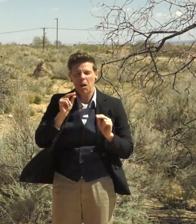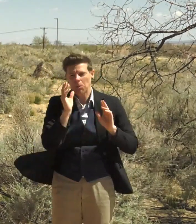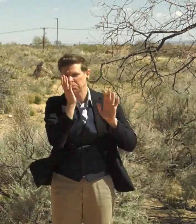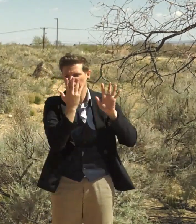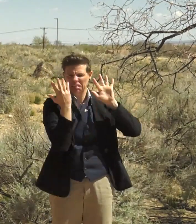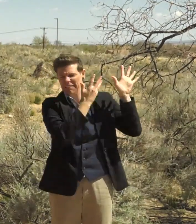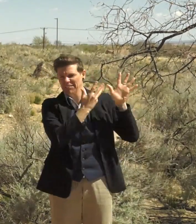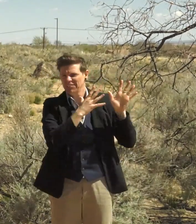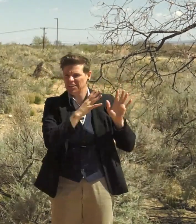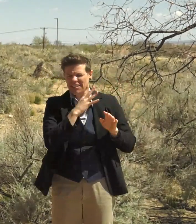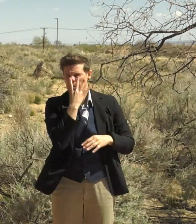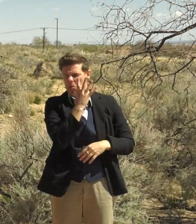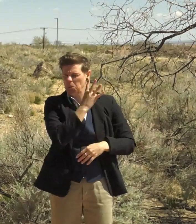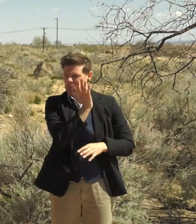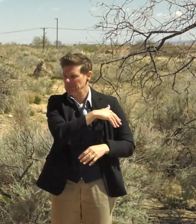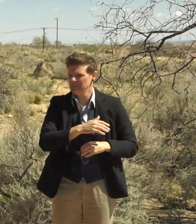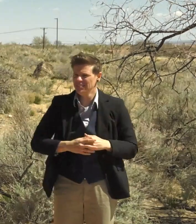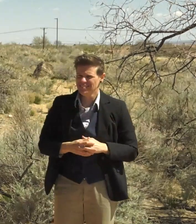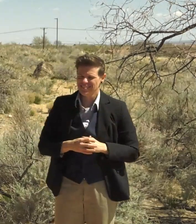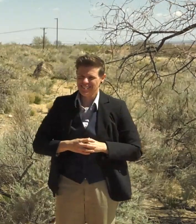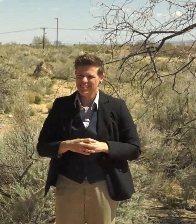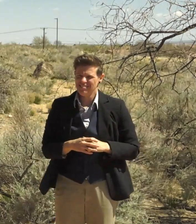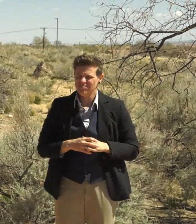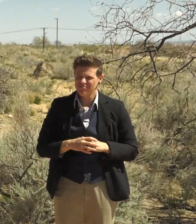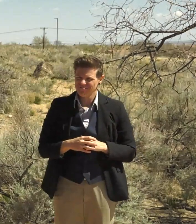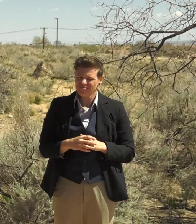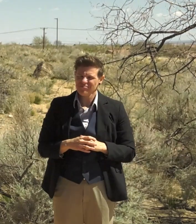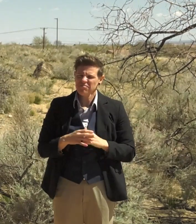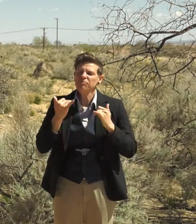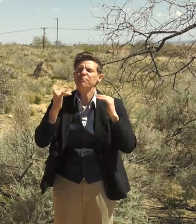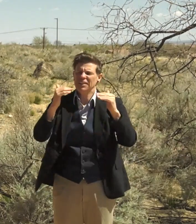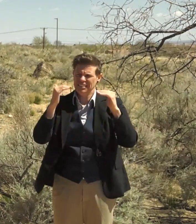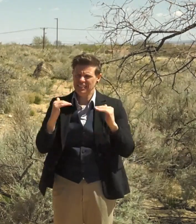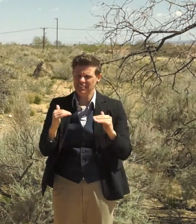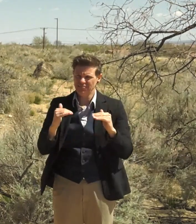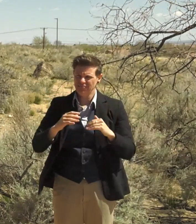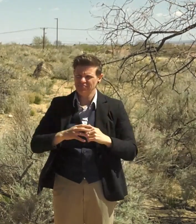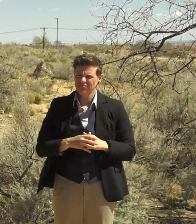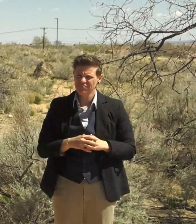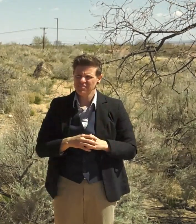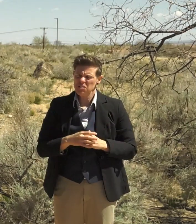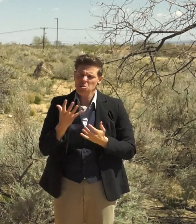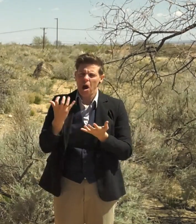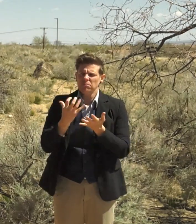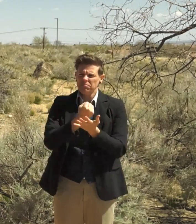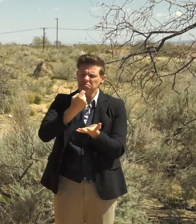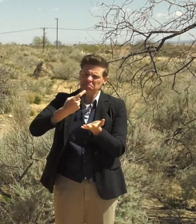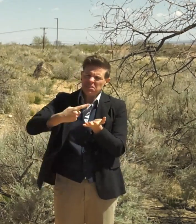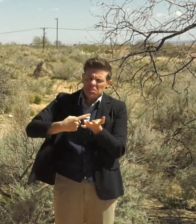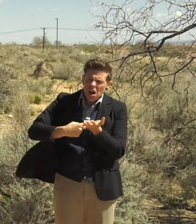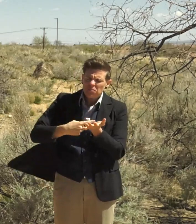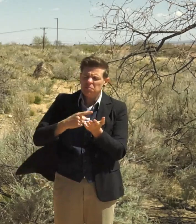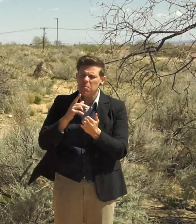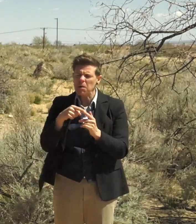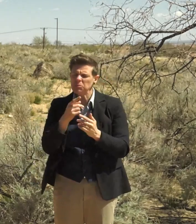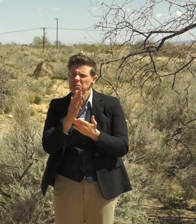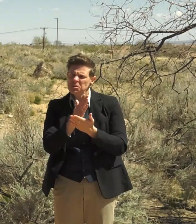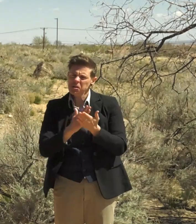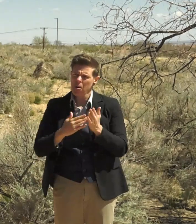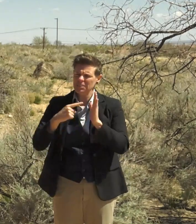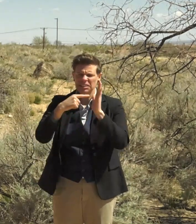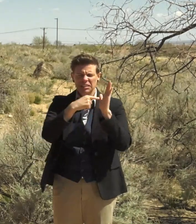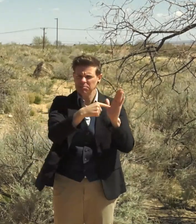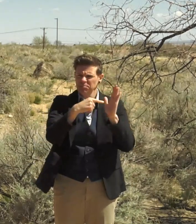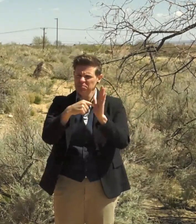Okay, and also then too, let me talk about a couple of demos for face masks. So let's